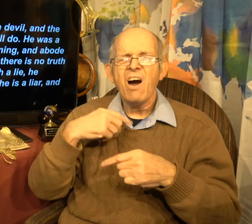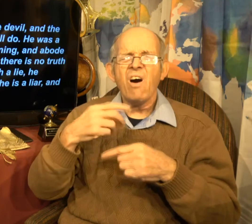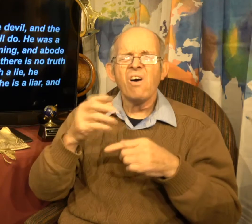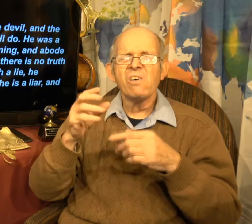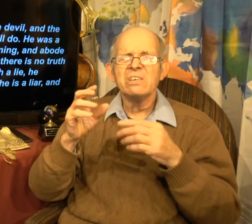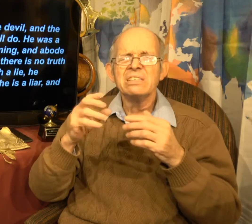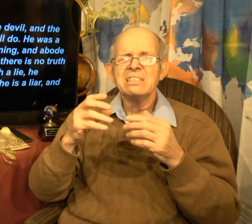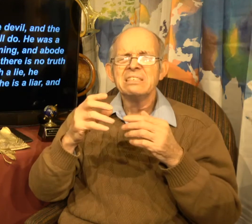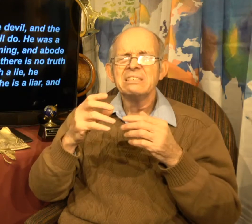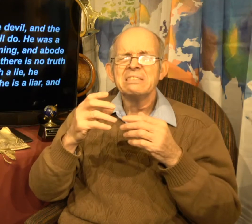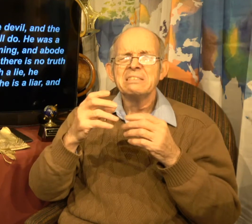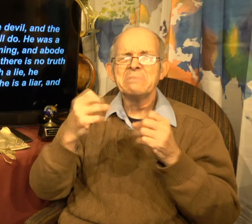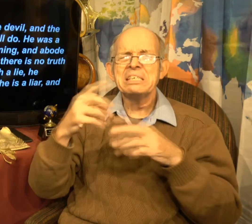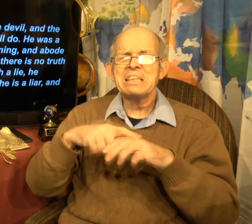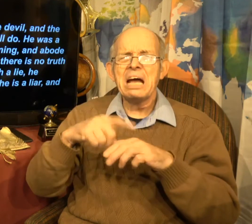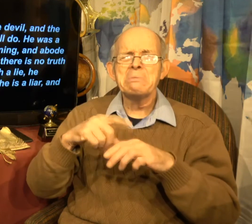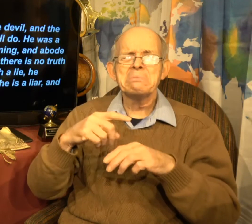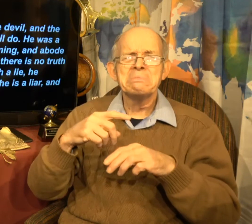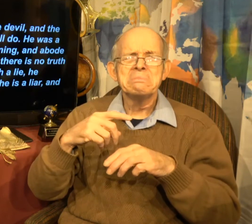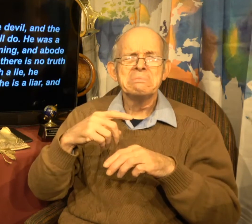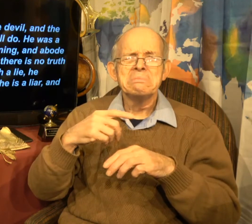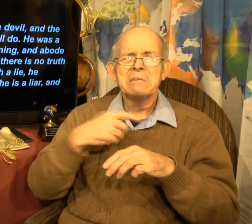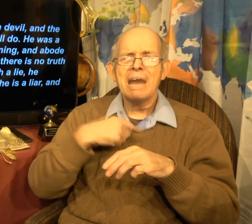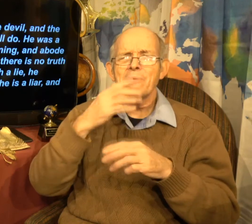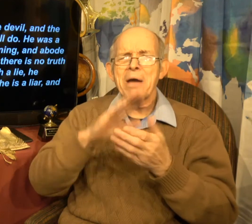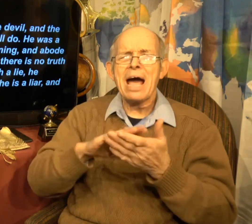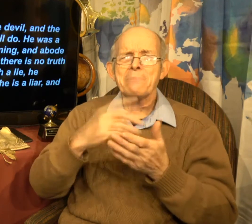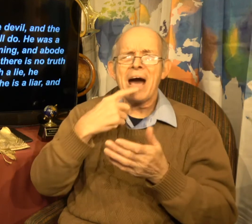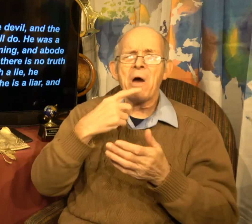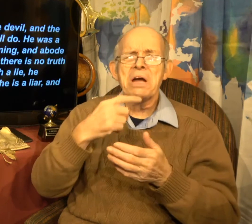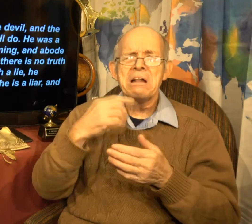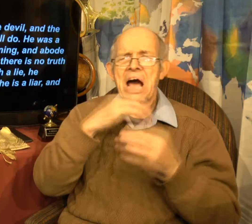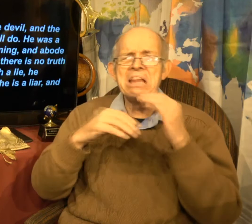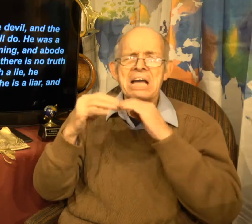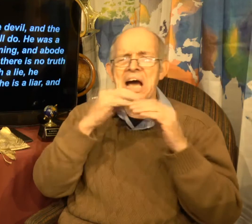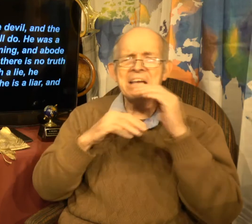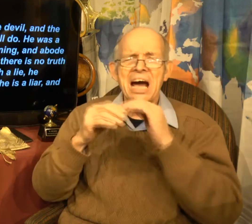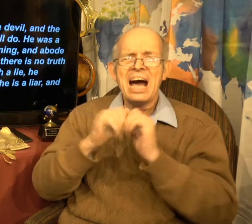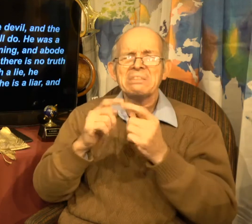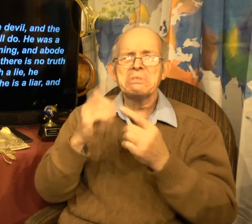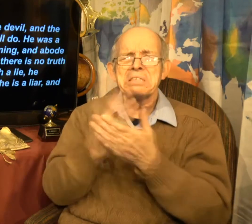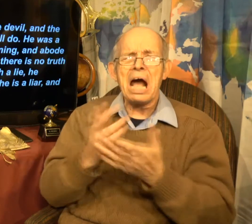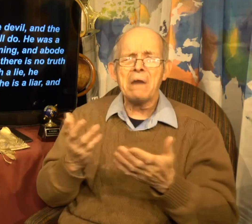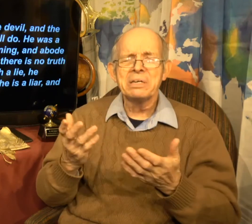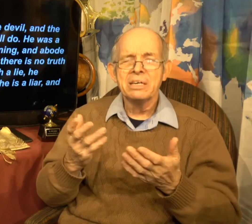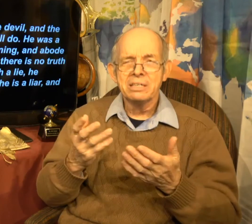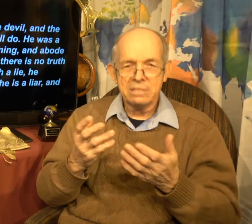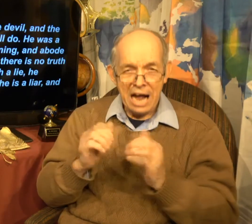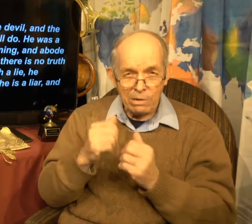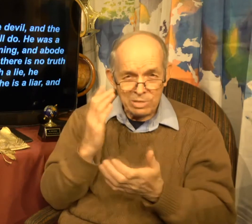Oh, first time I have a bad mouth. La la la la. How to stop? How to